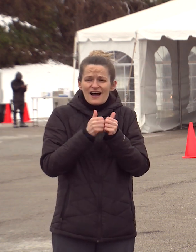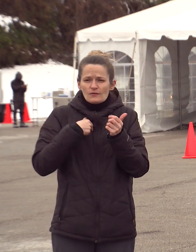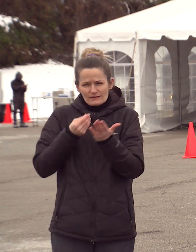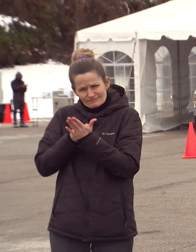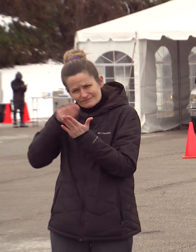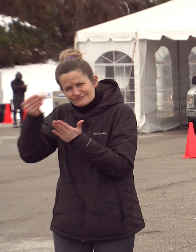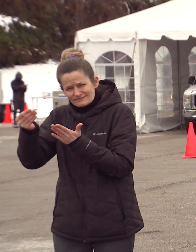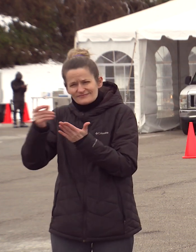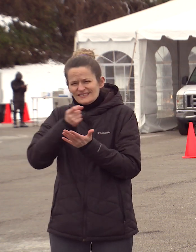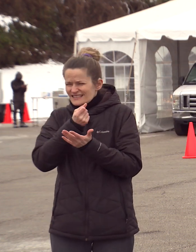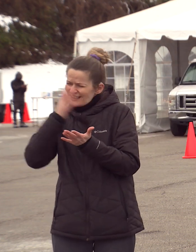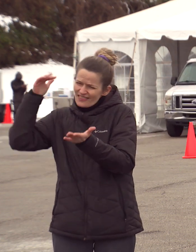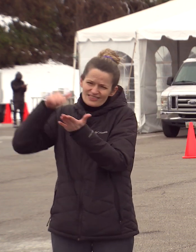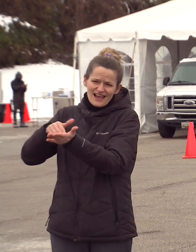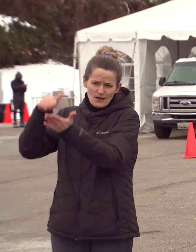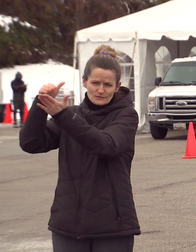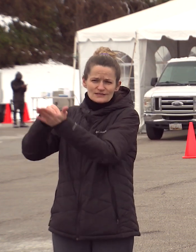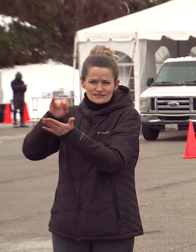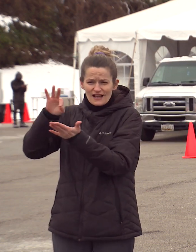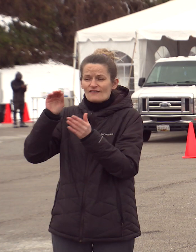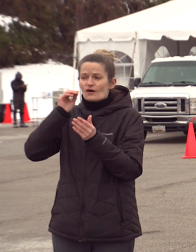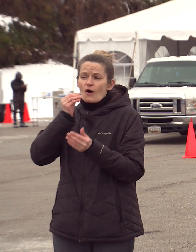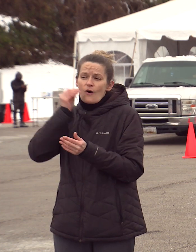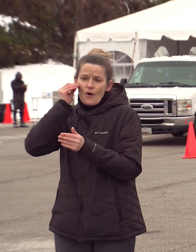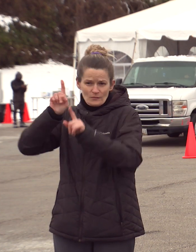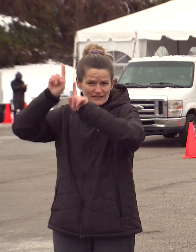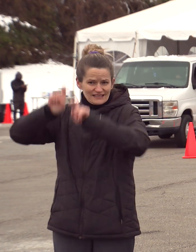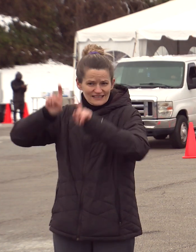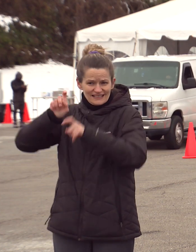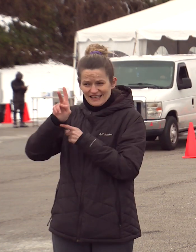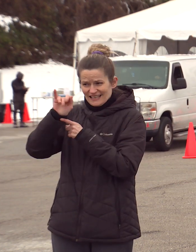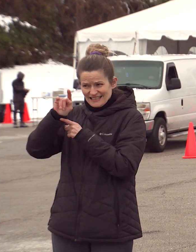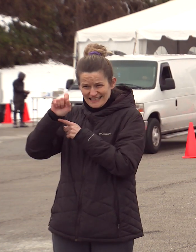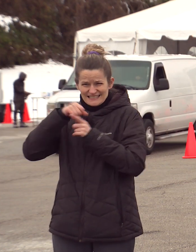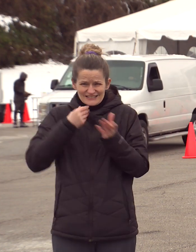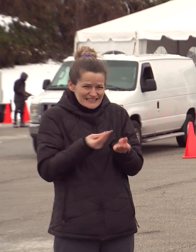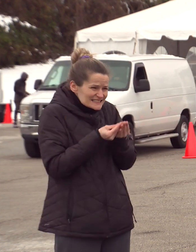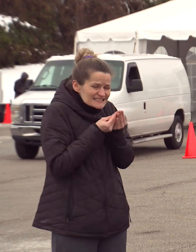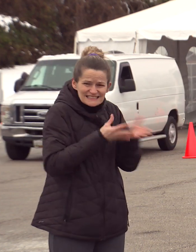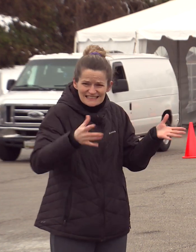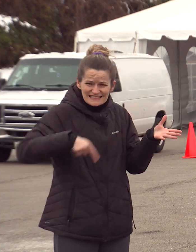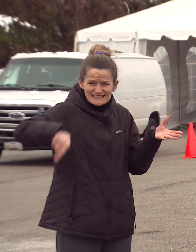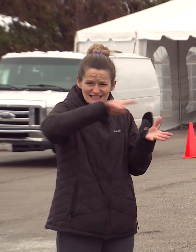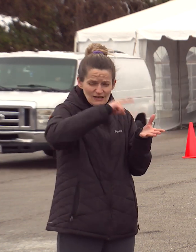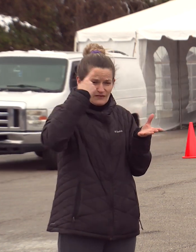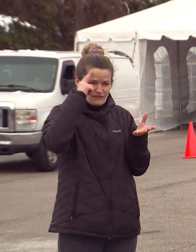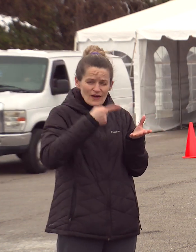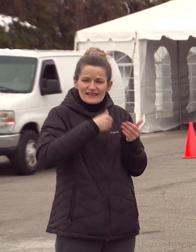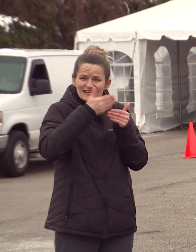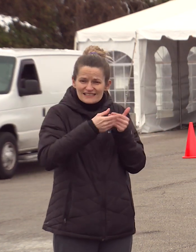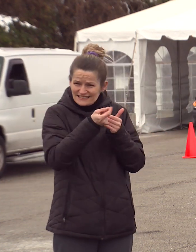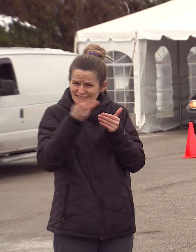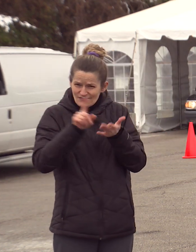at-home testing kits for community distribution in the coming weeks. And that is vital that our young people,